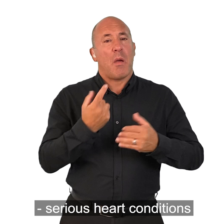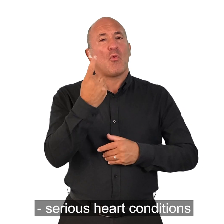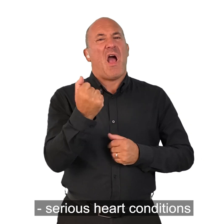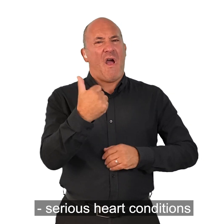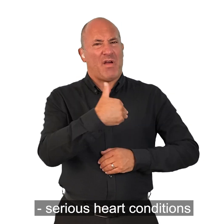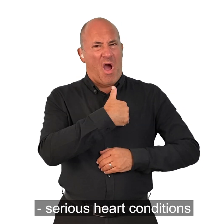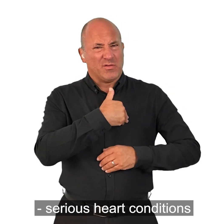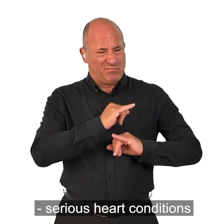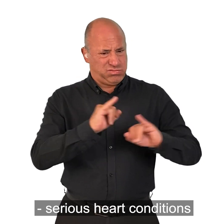serious heart conditions,